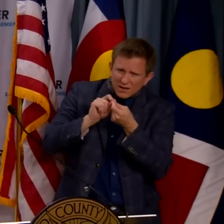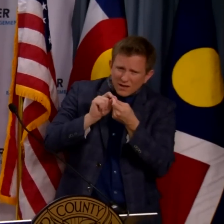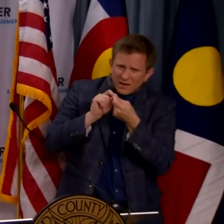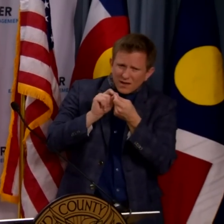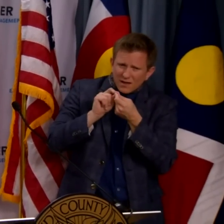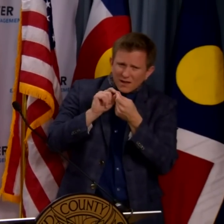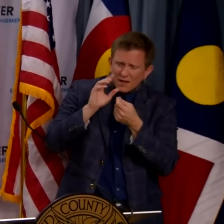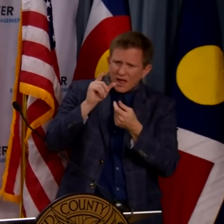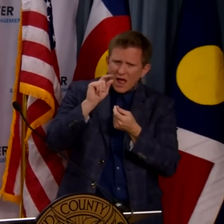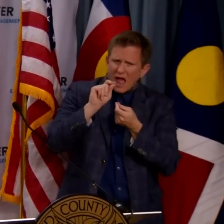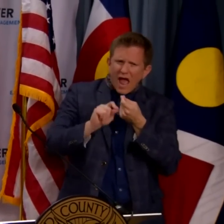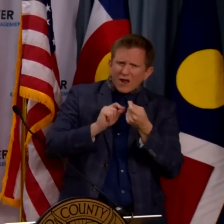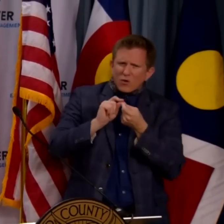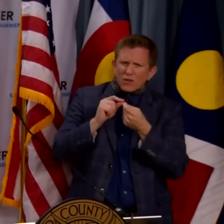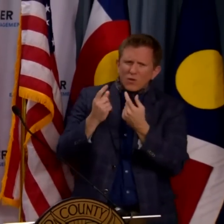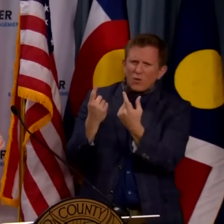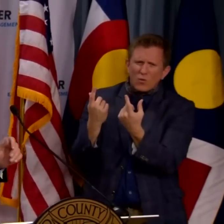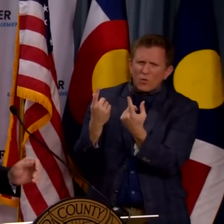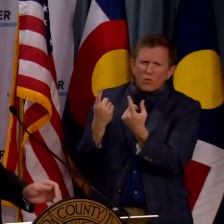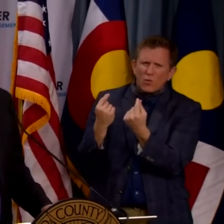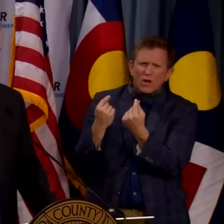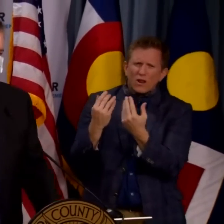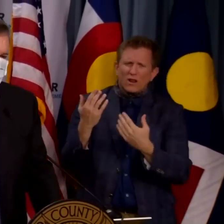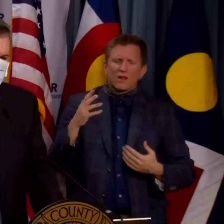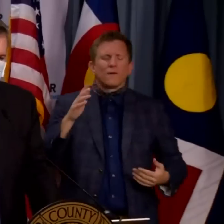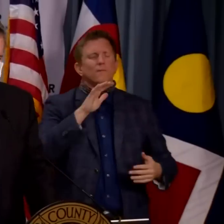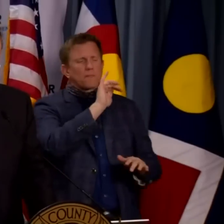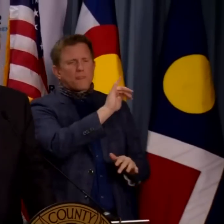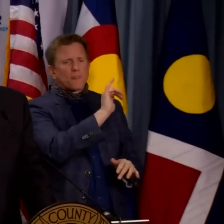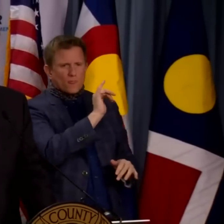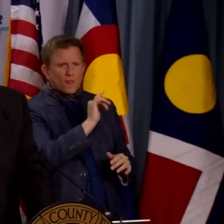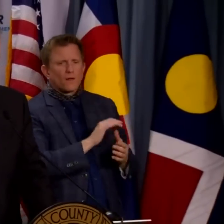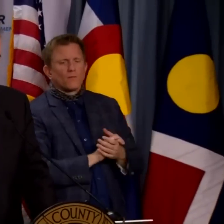Can you say how accurate they've been in Denver, though, the A2 bioscience test?